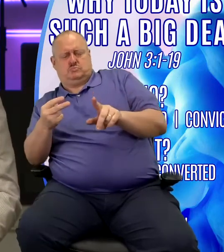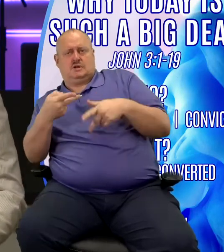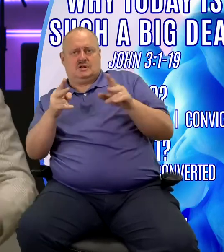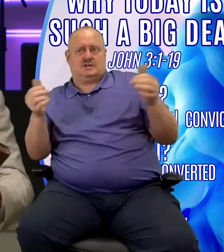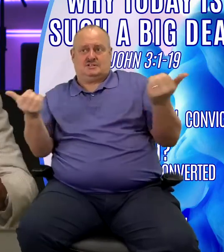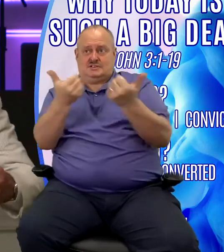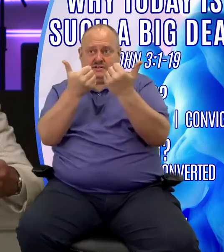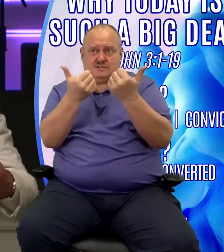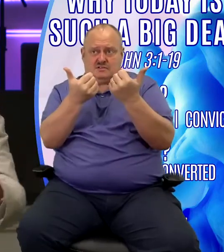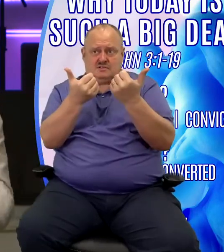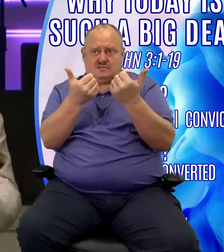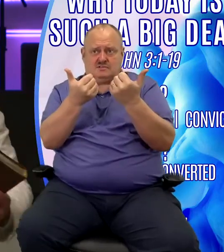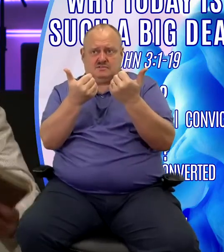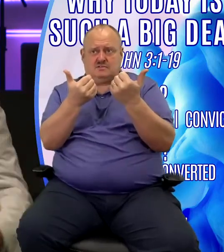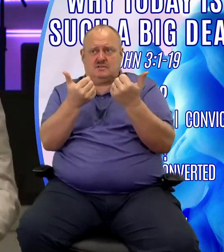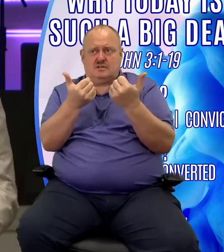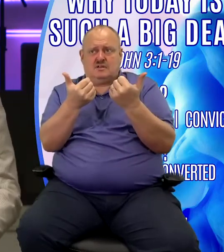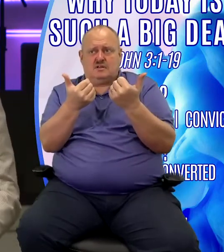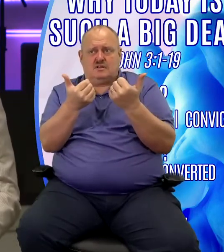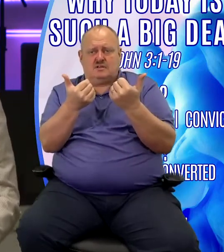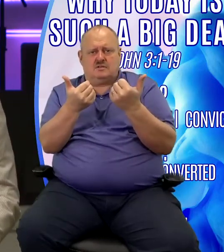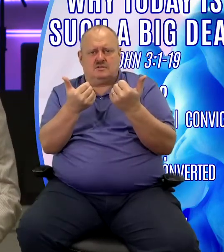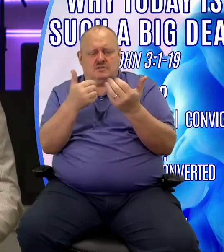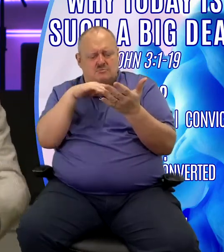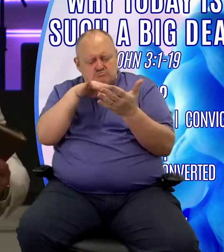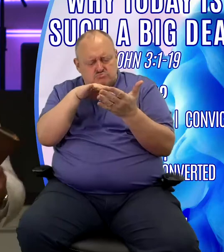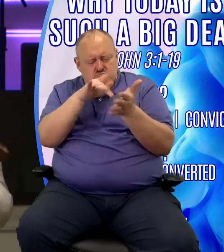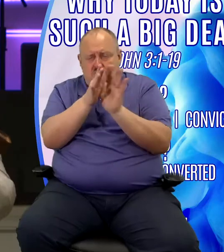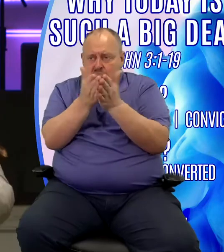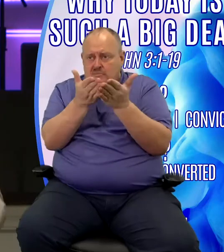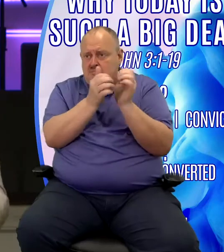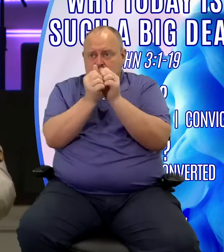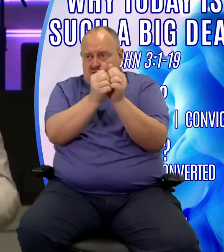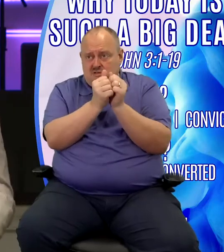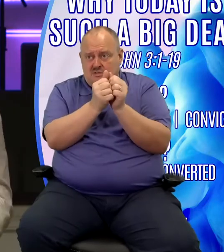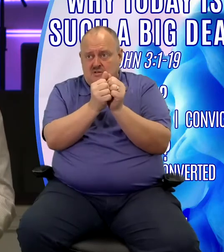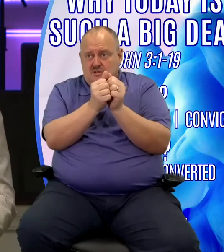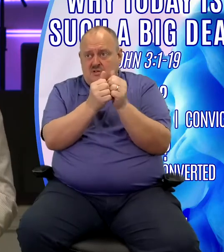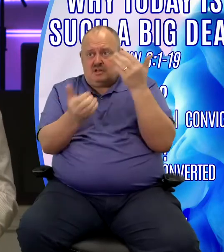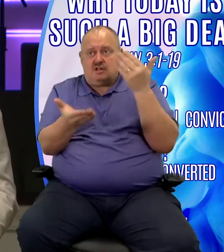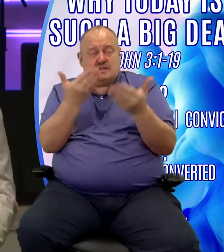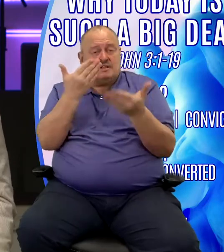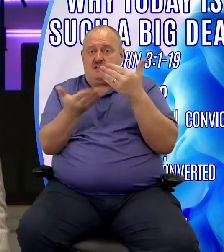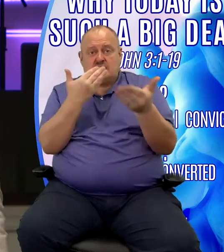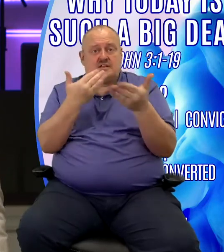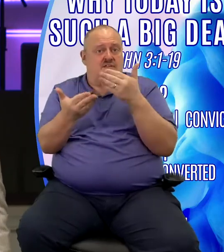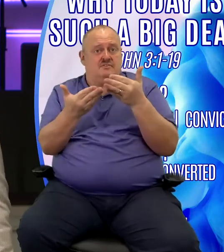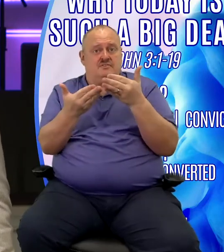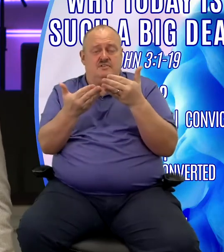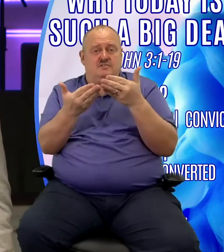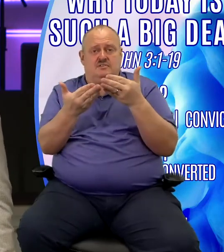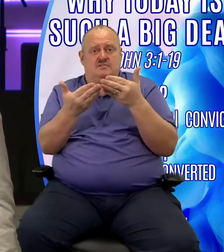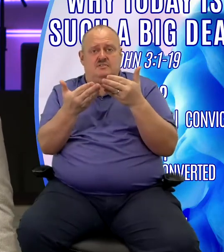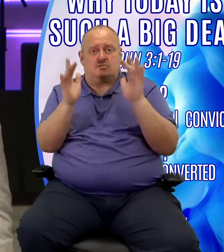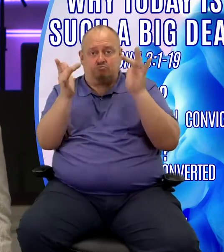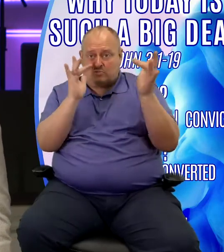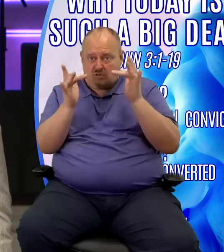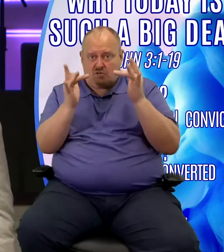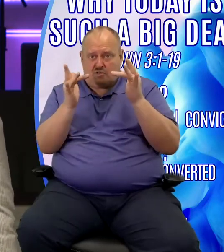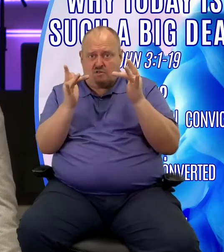you, sit back and as we study Scripture together today, even though it's in a virtual environment, I want you to walk through